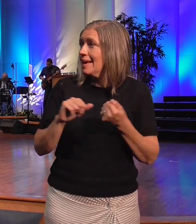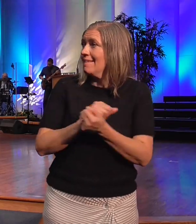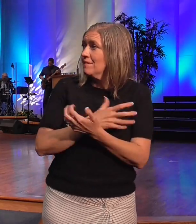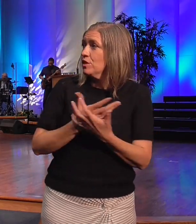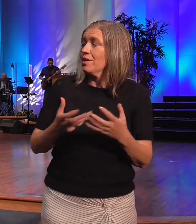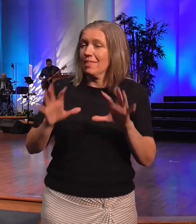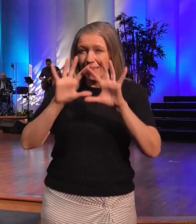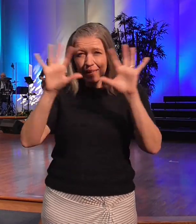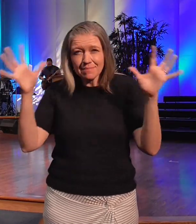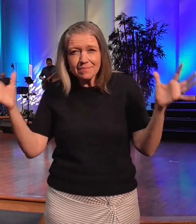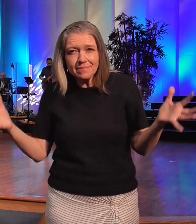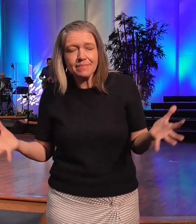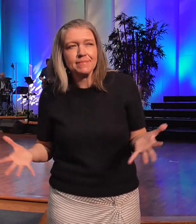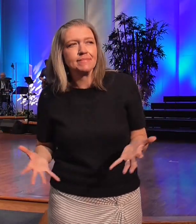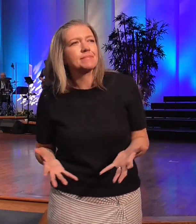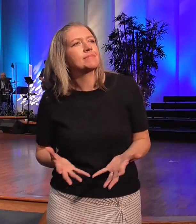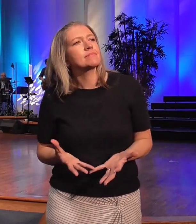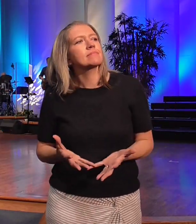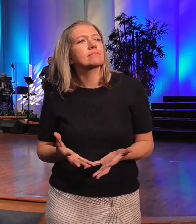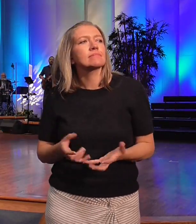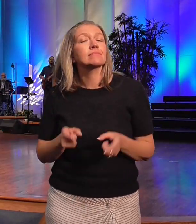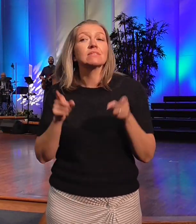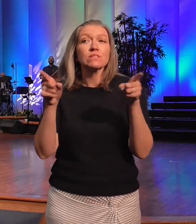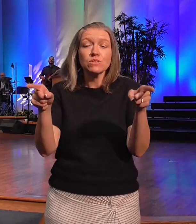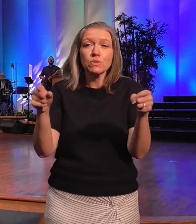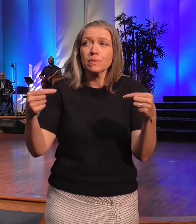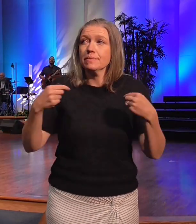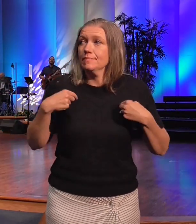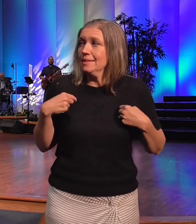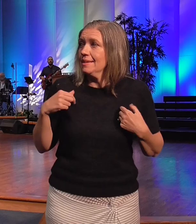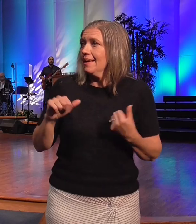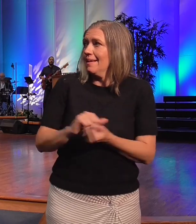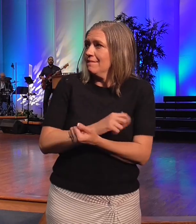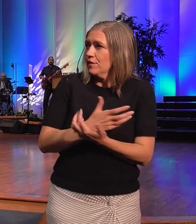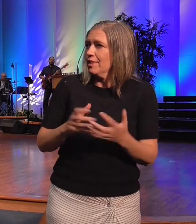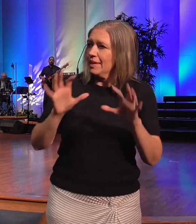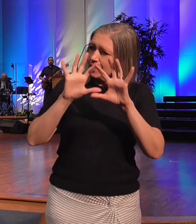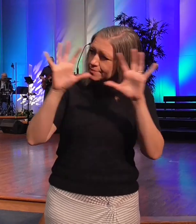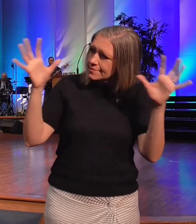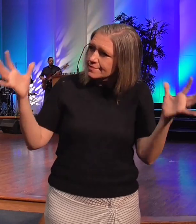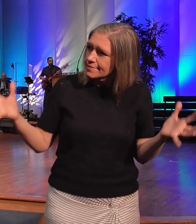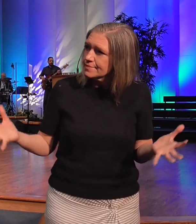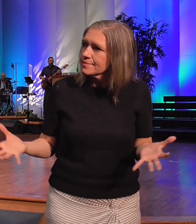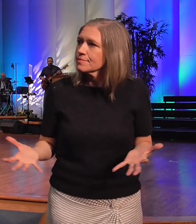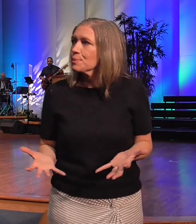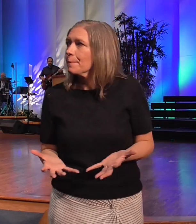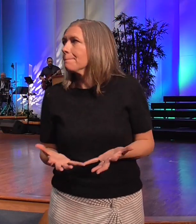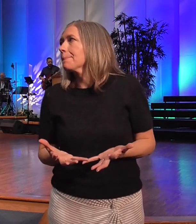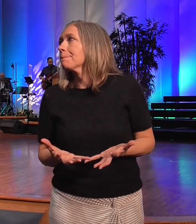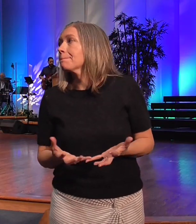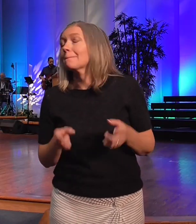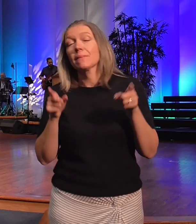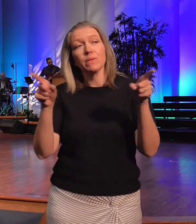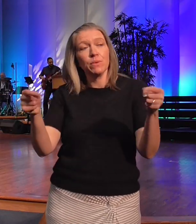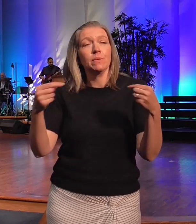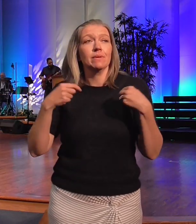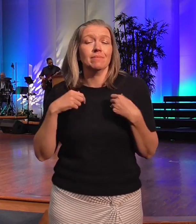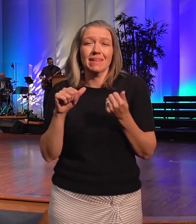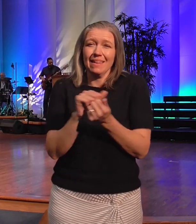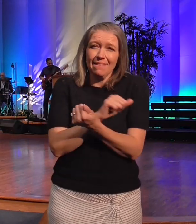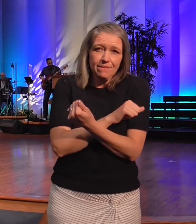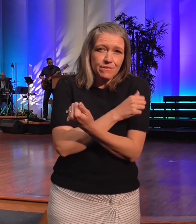in between. Yeah. It's you and me and everything in between. It's you and me